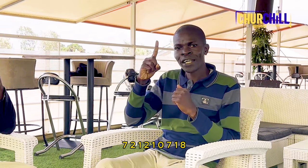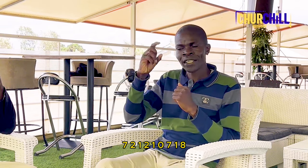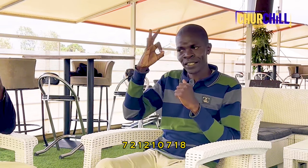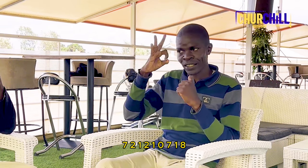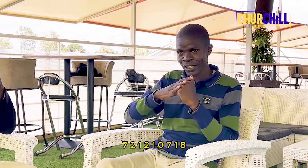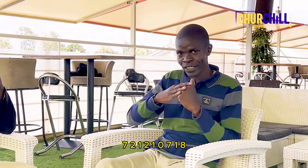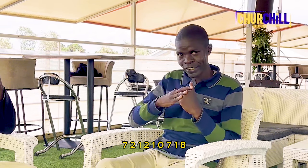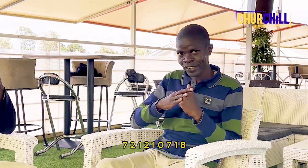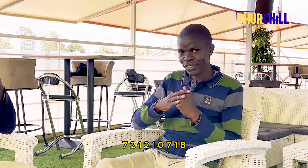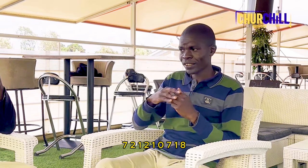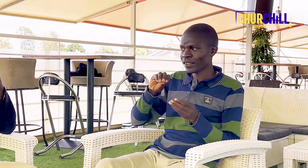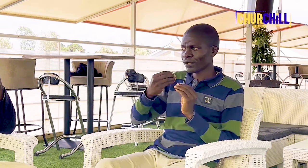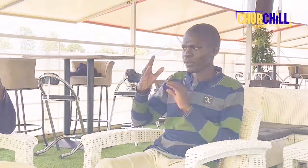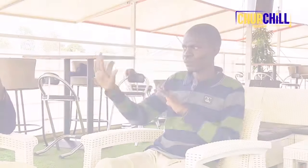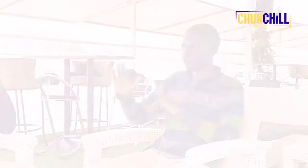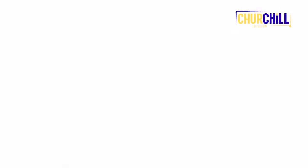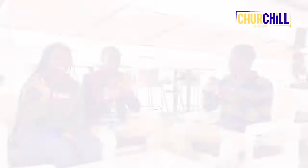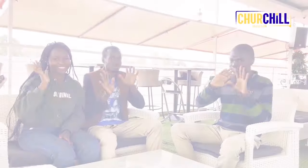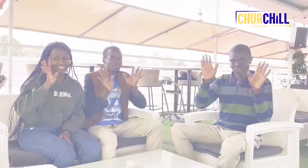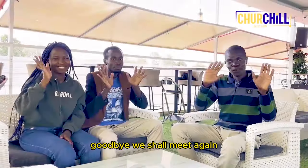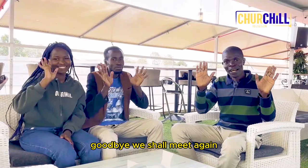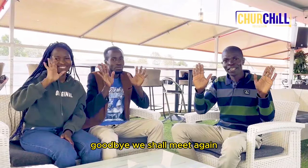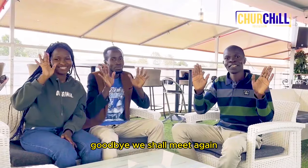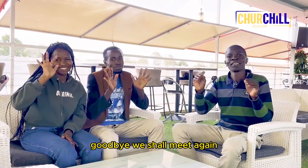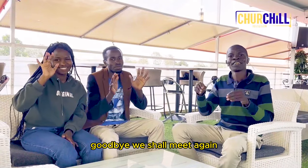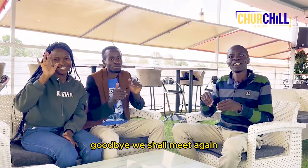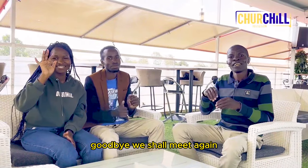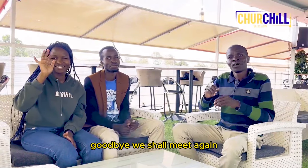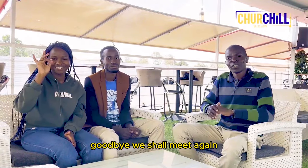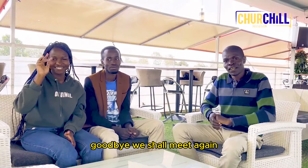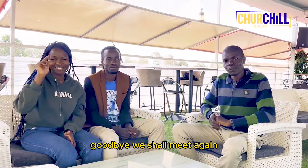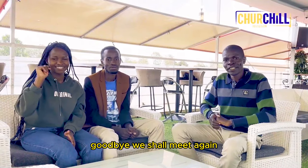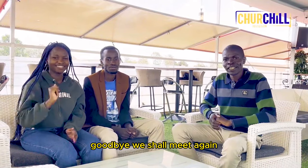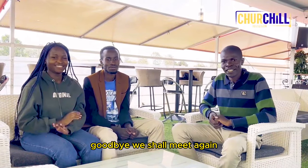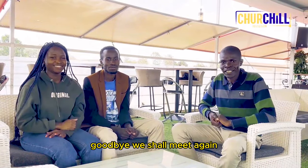210718. Goodbye, we shall meet again.